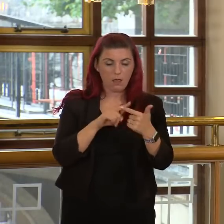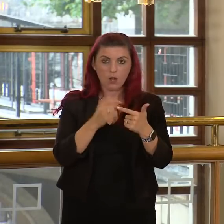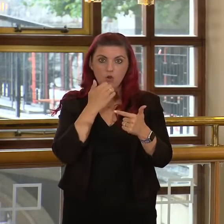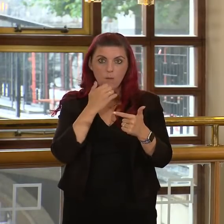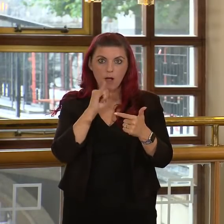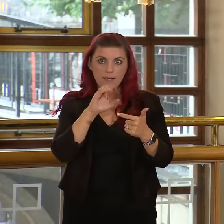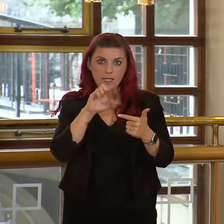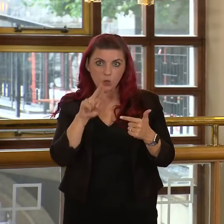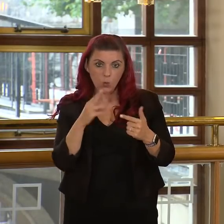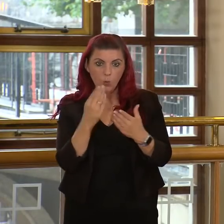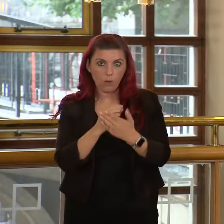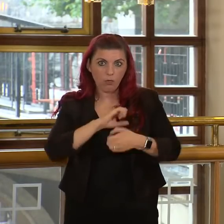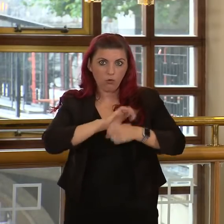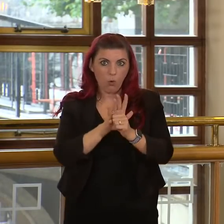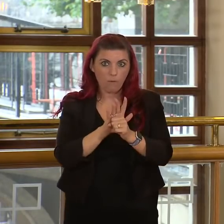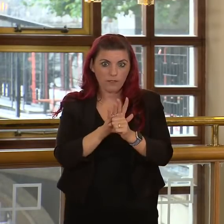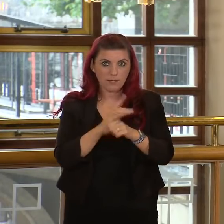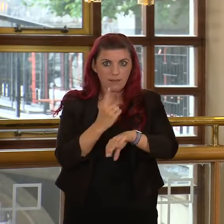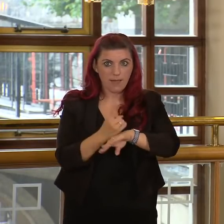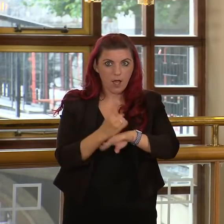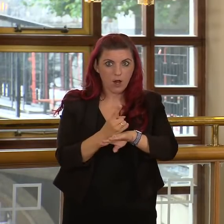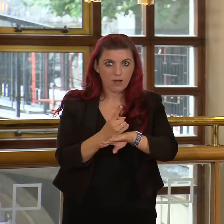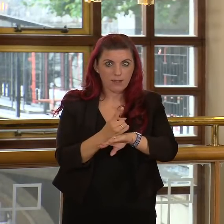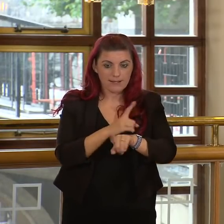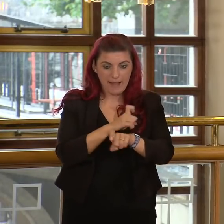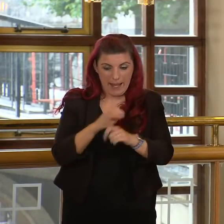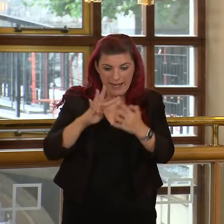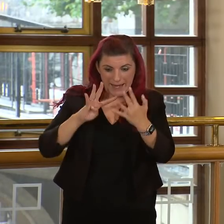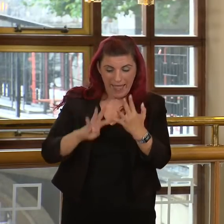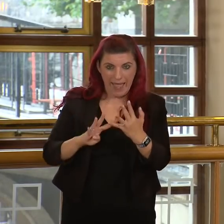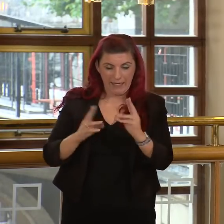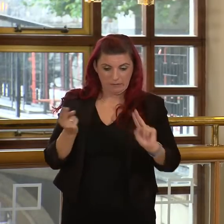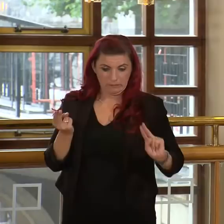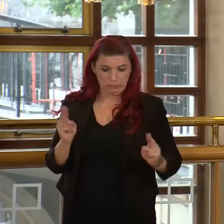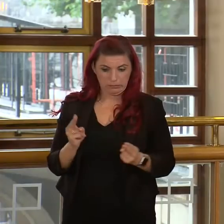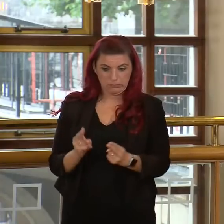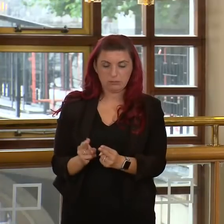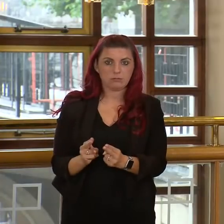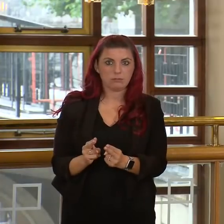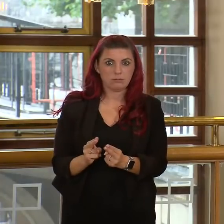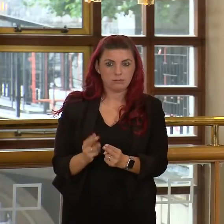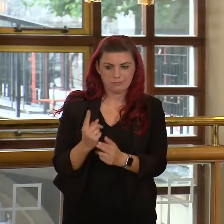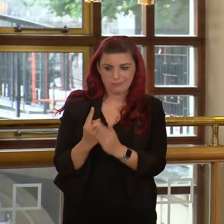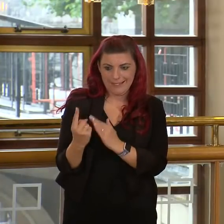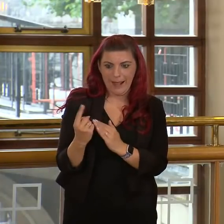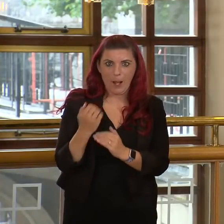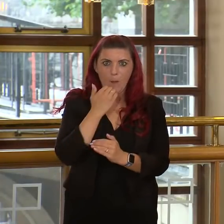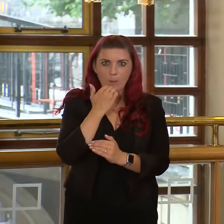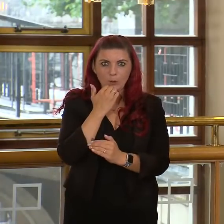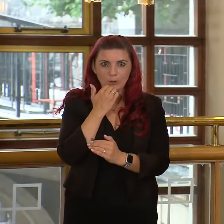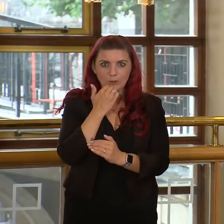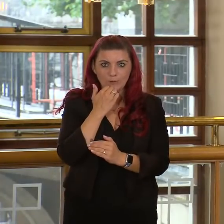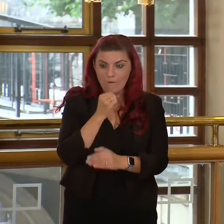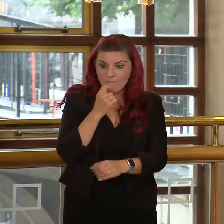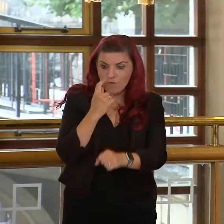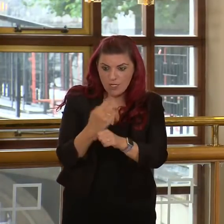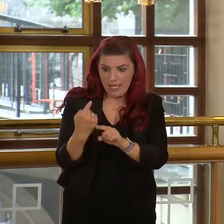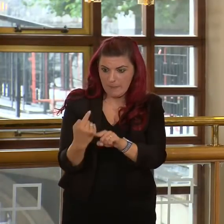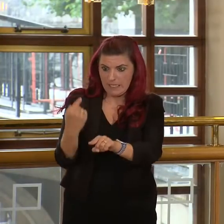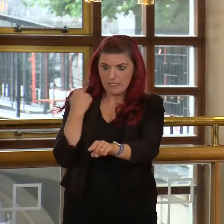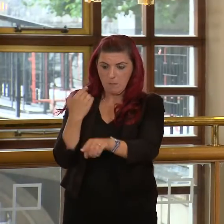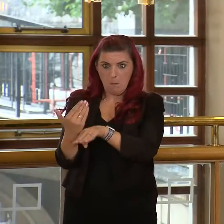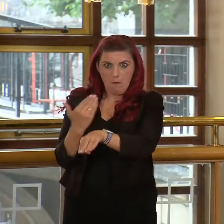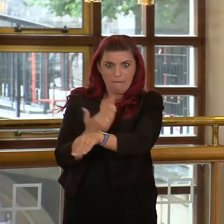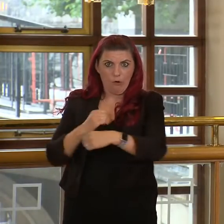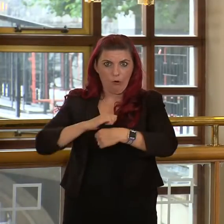ICU with COVID-19 is back in single digits, 9 for the first time since this pandemic disrupted our lives in such a real